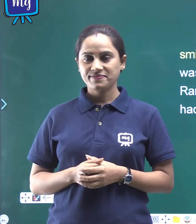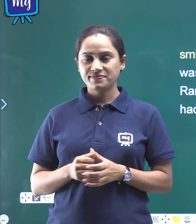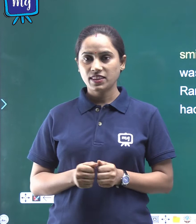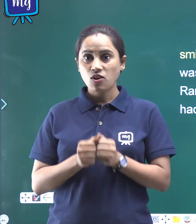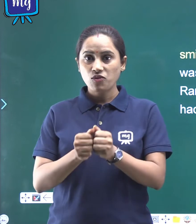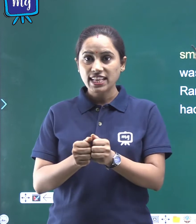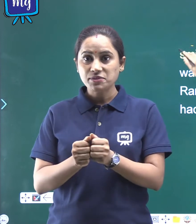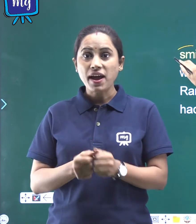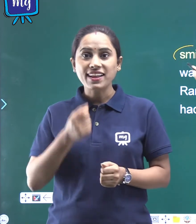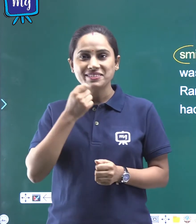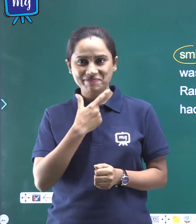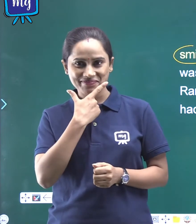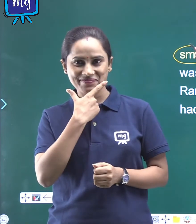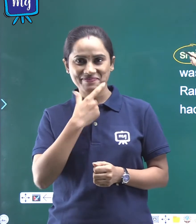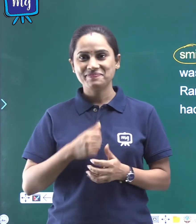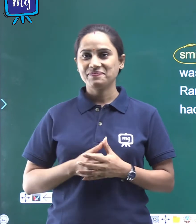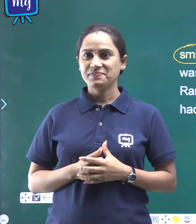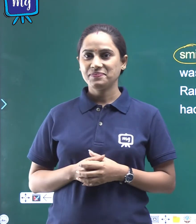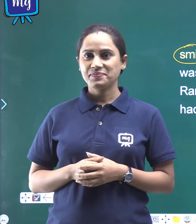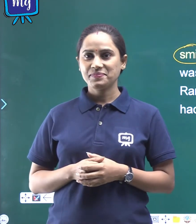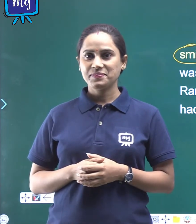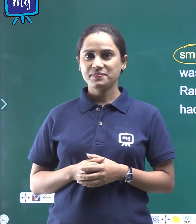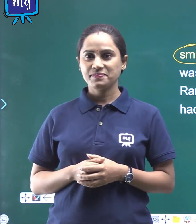with a smile